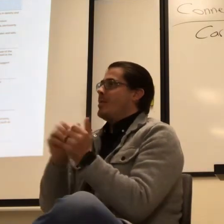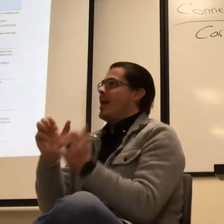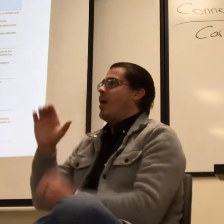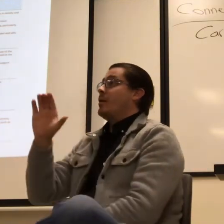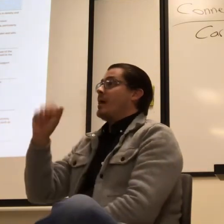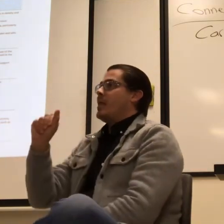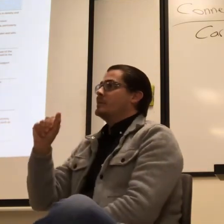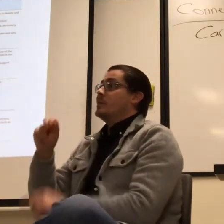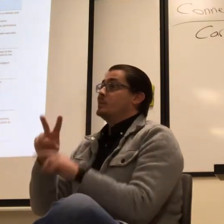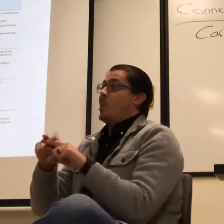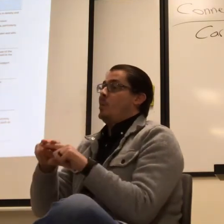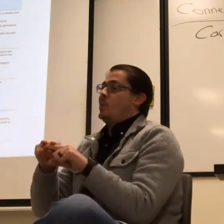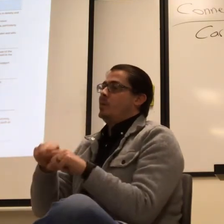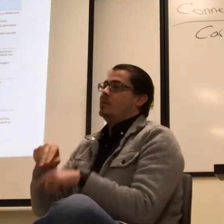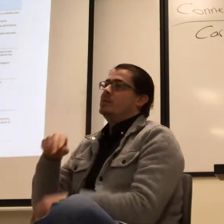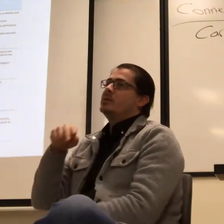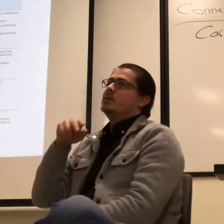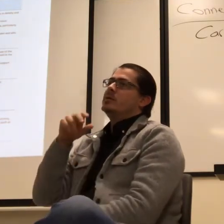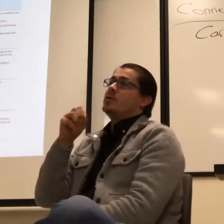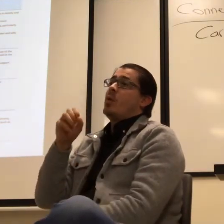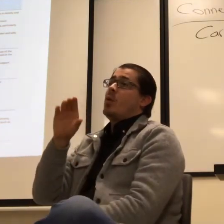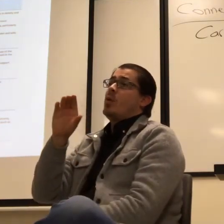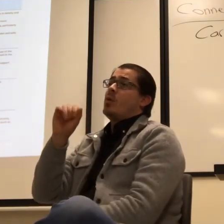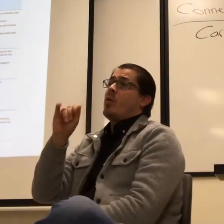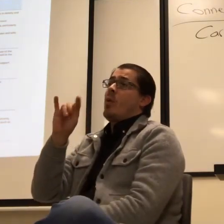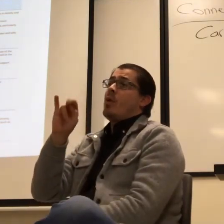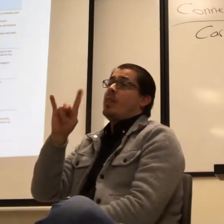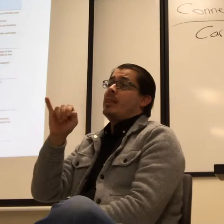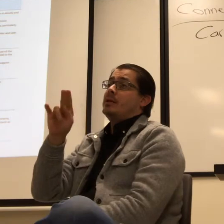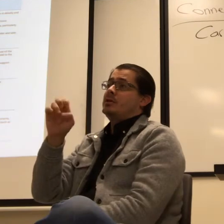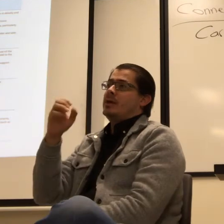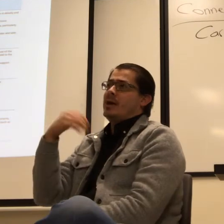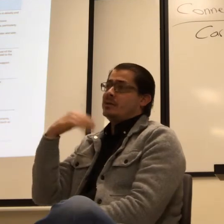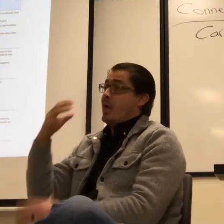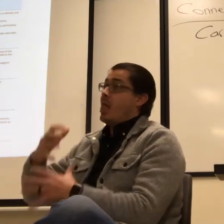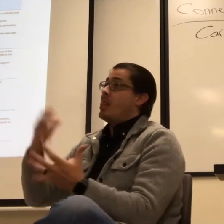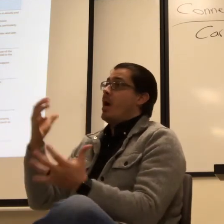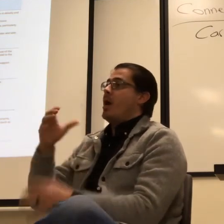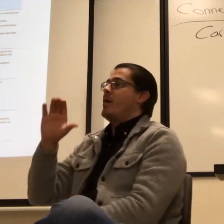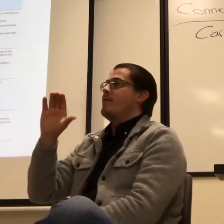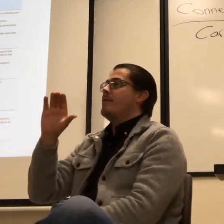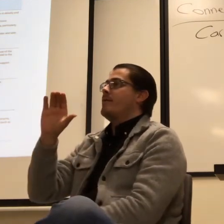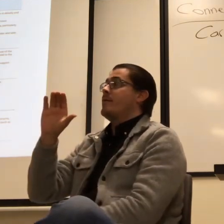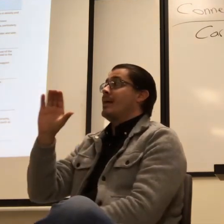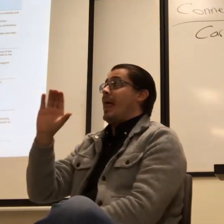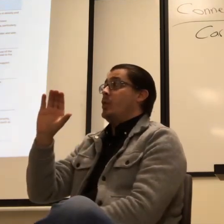salts. And cartilage has a high collagen content. Okay.